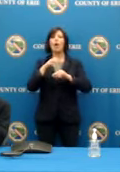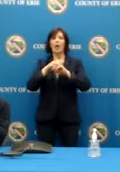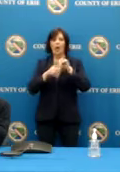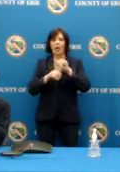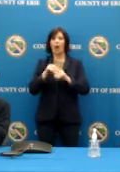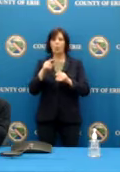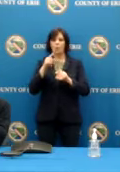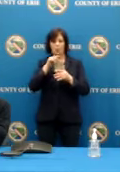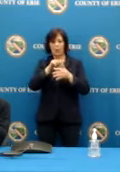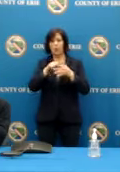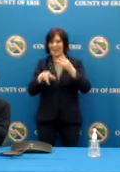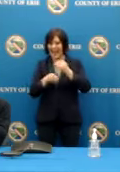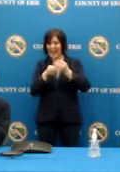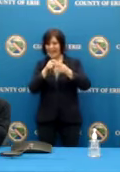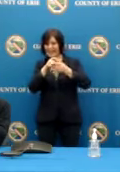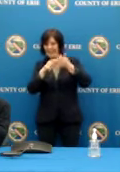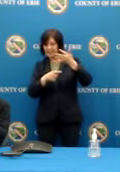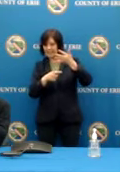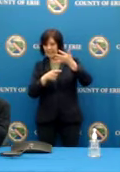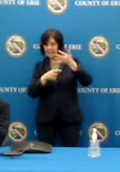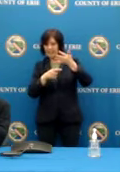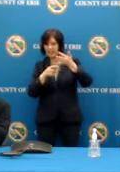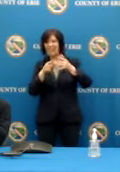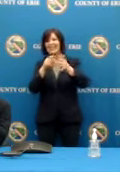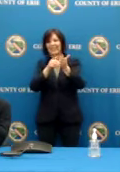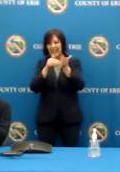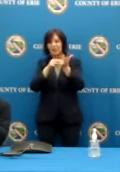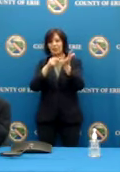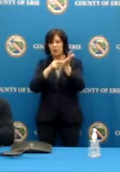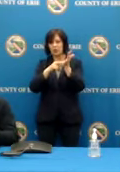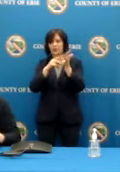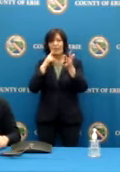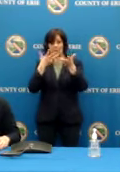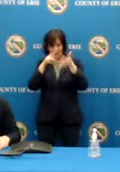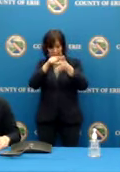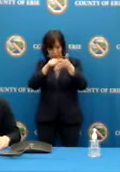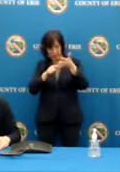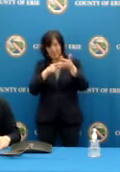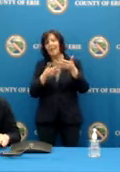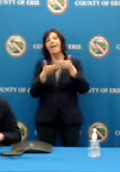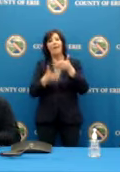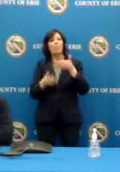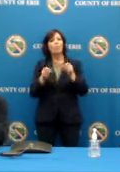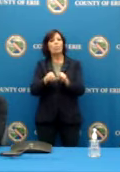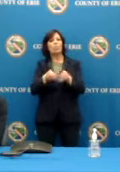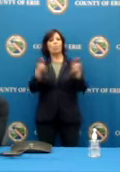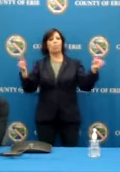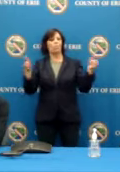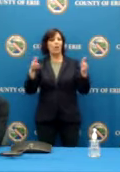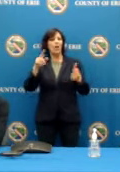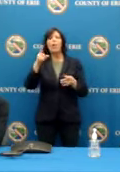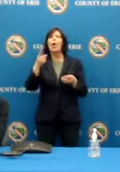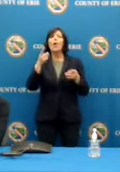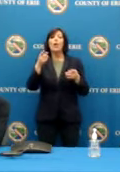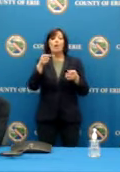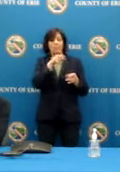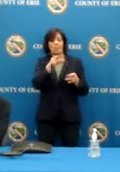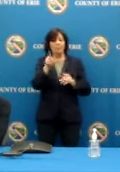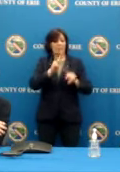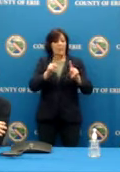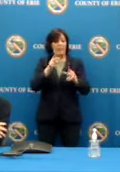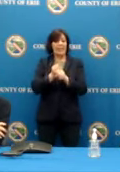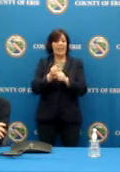we've expanded to now, because again, the testing, it's the only way it works is that people can get results in a very